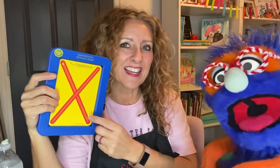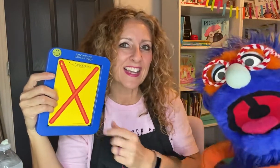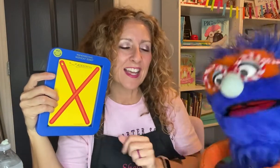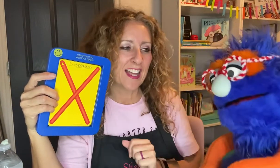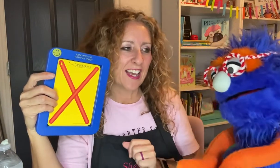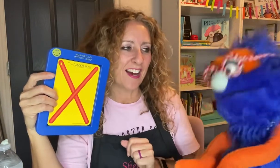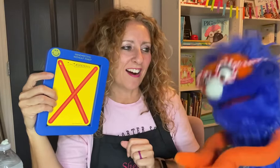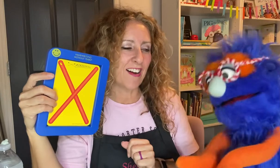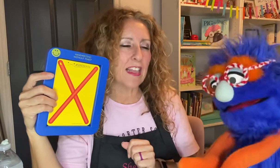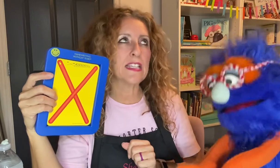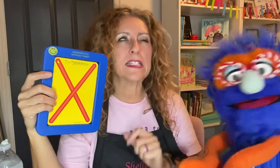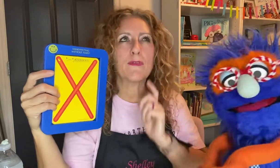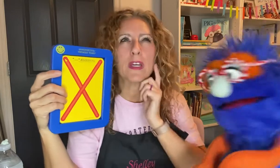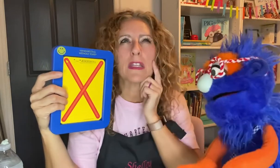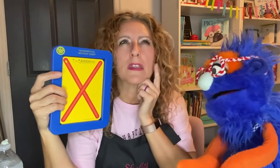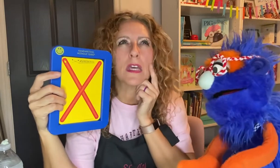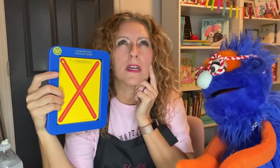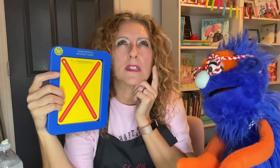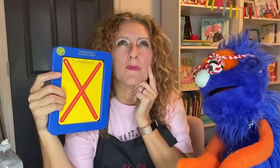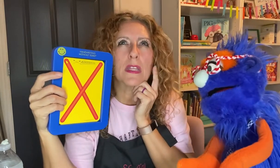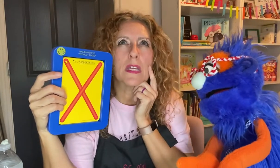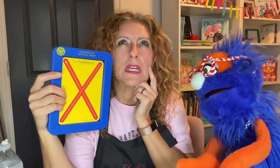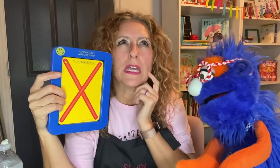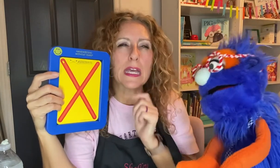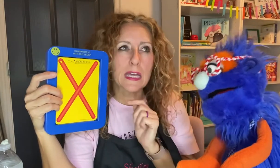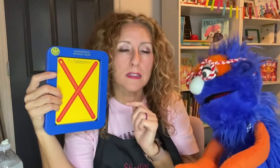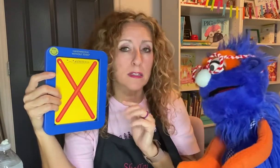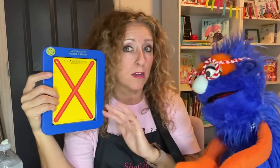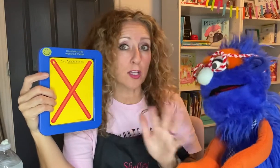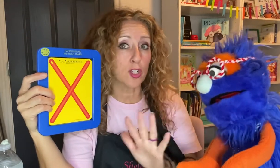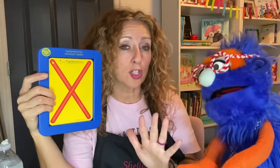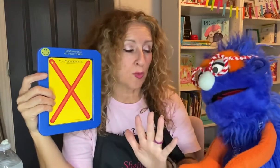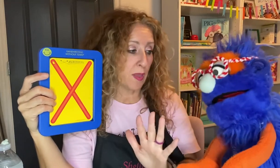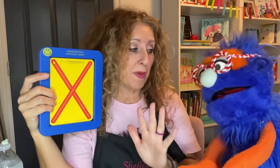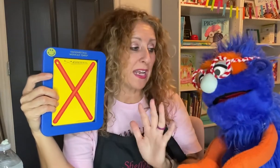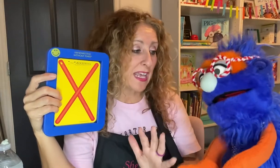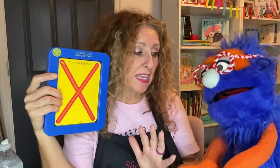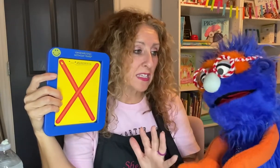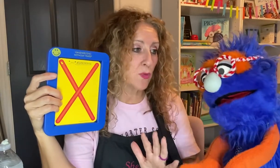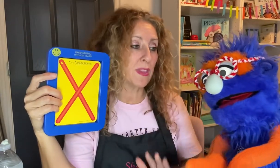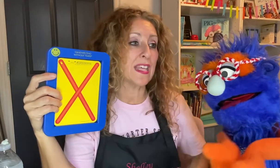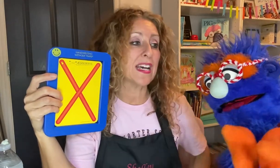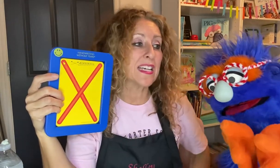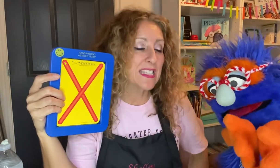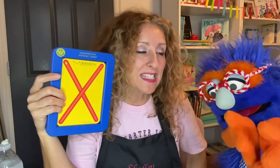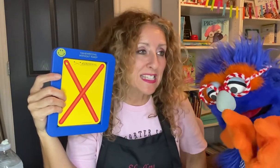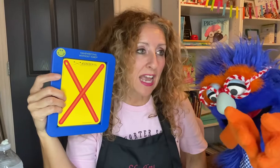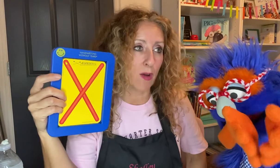fun. All right. Let's see if we can think of something that ends, not starts with, but ends with the X sound.